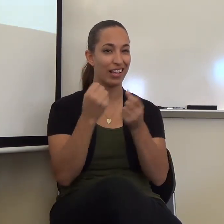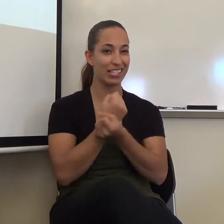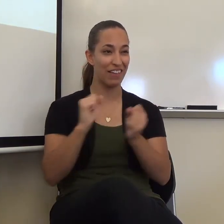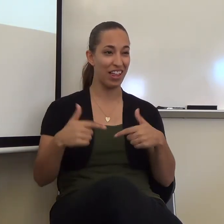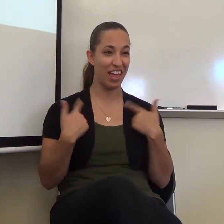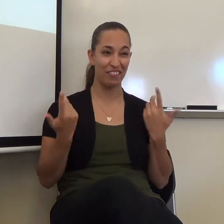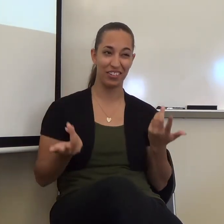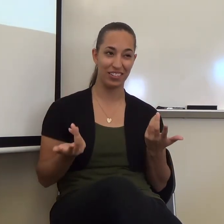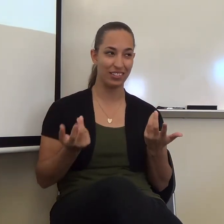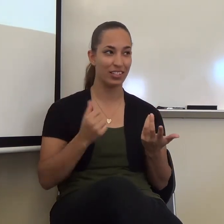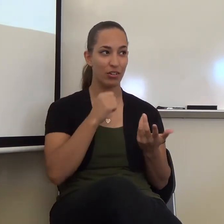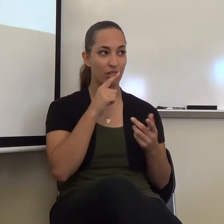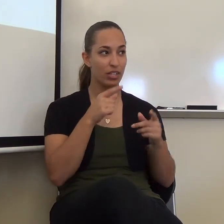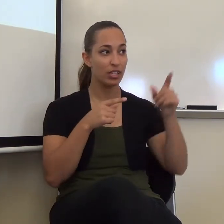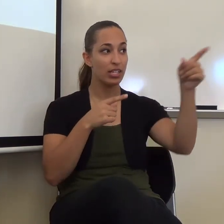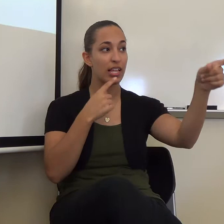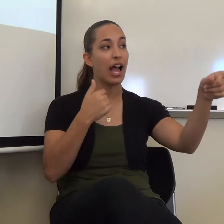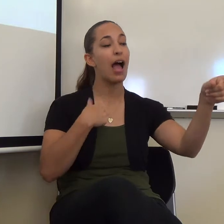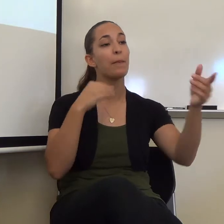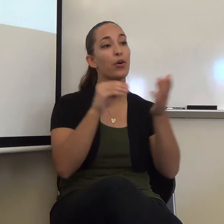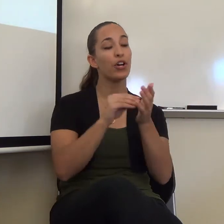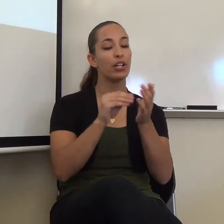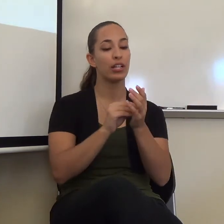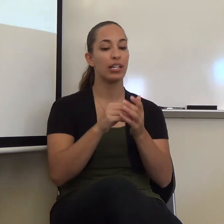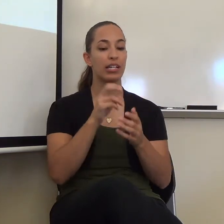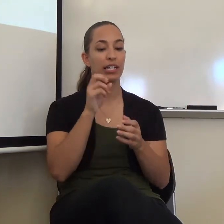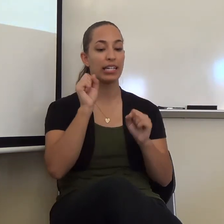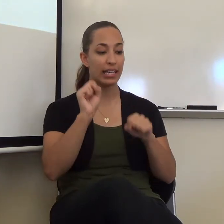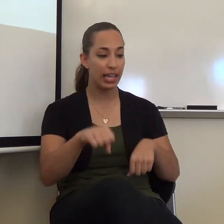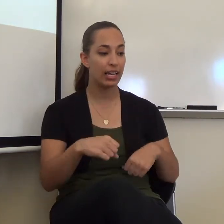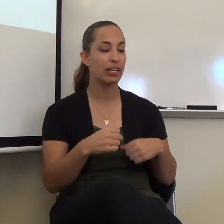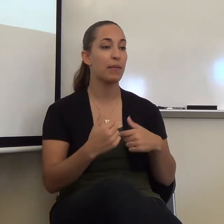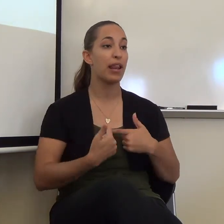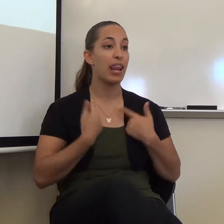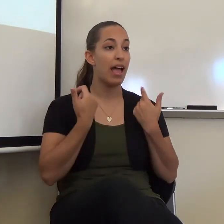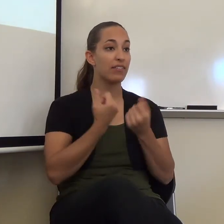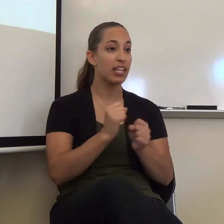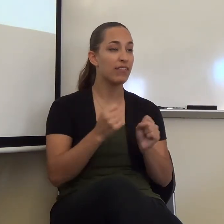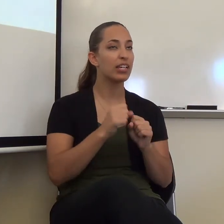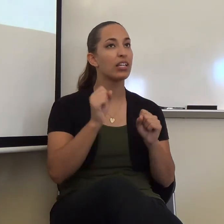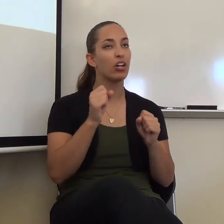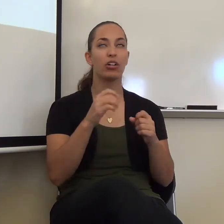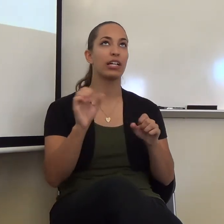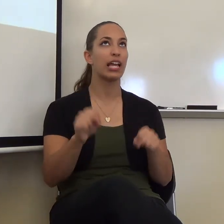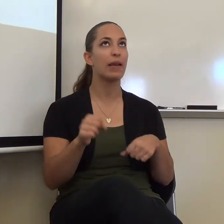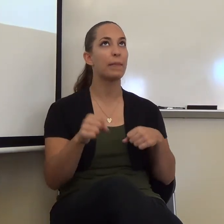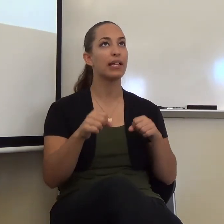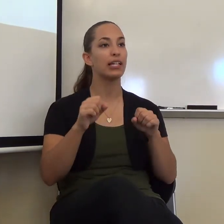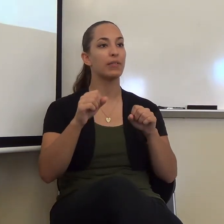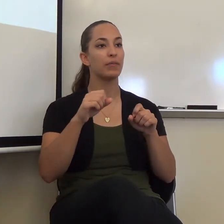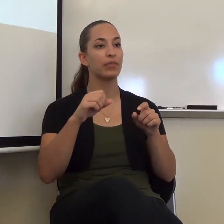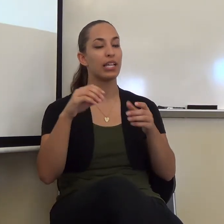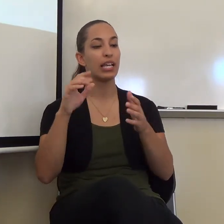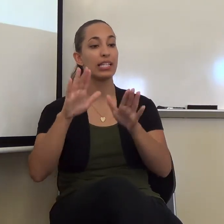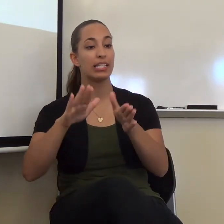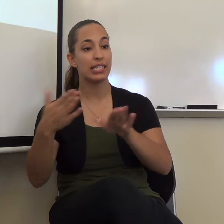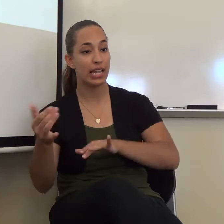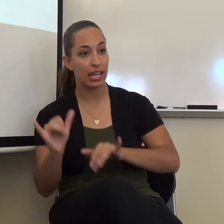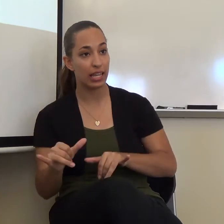also used for medical purposes. There you go. Again, try to get something that's group the detail. That's what this is called.